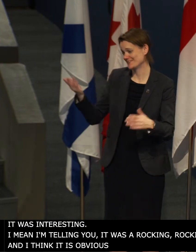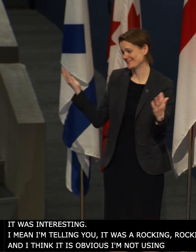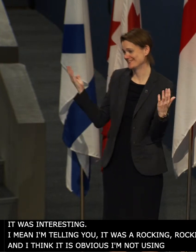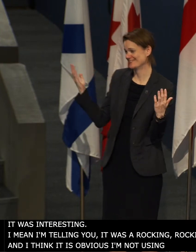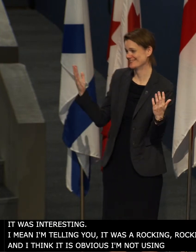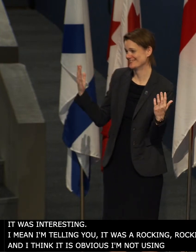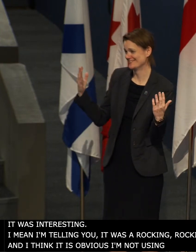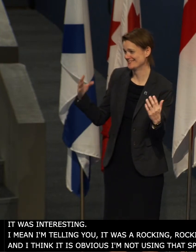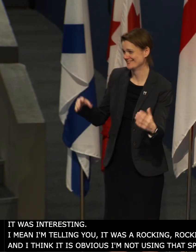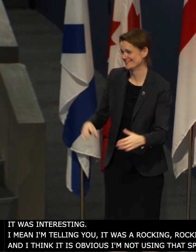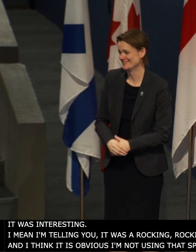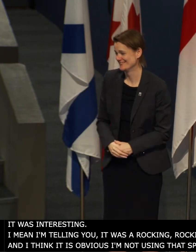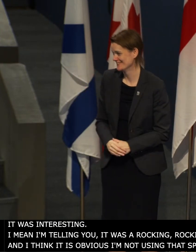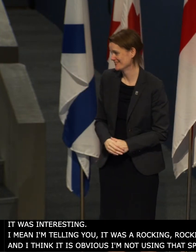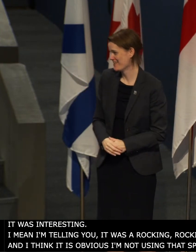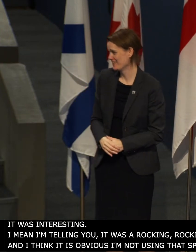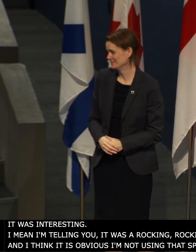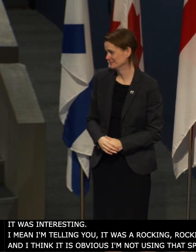afternoon.